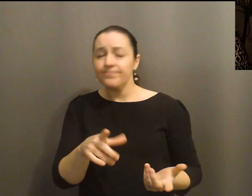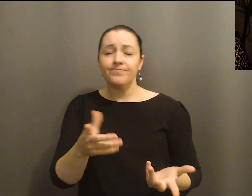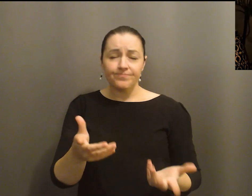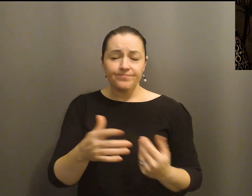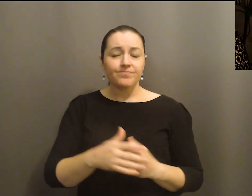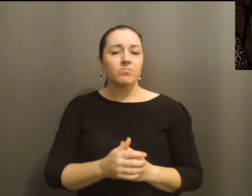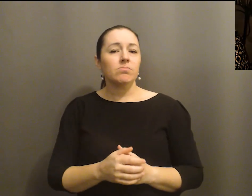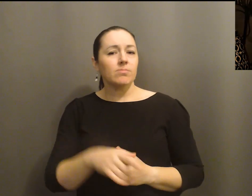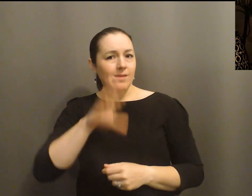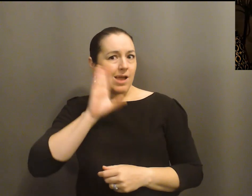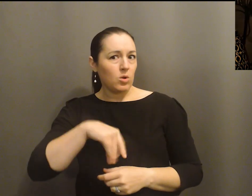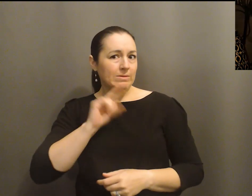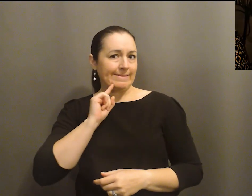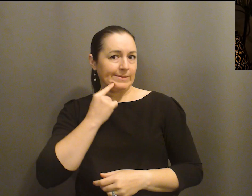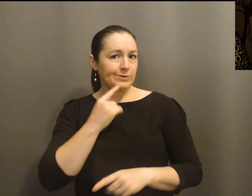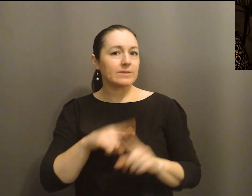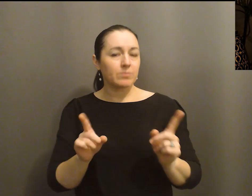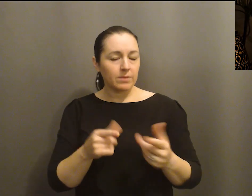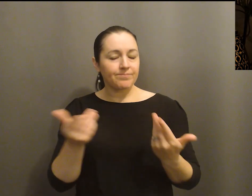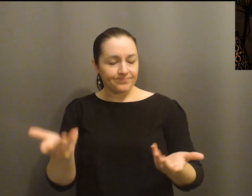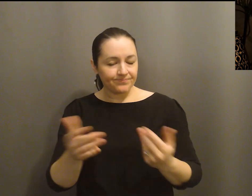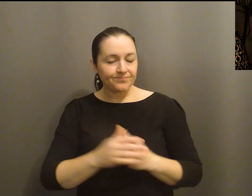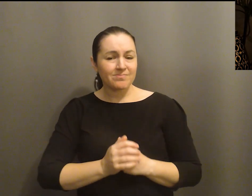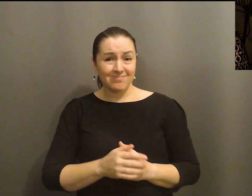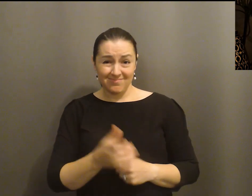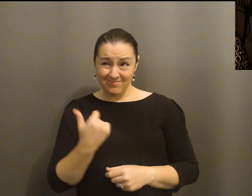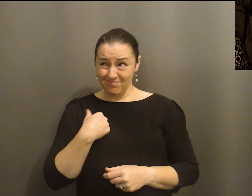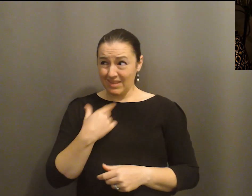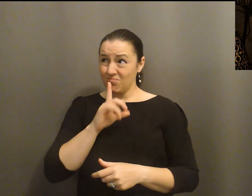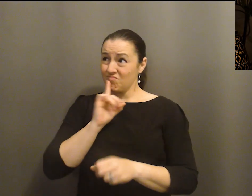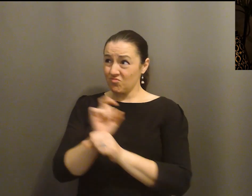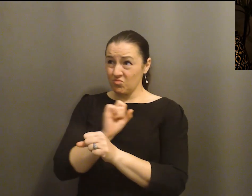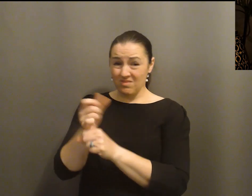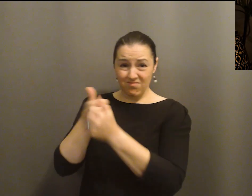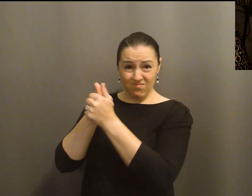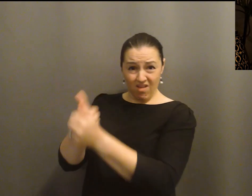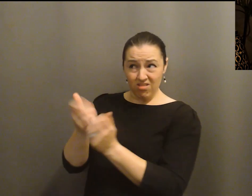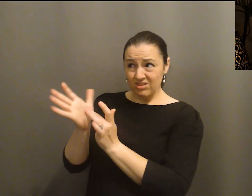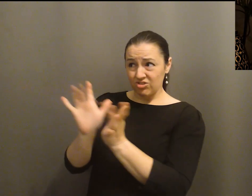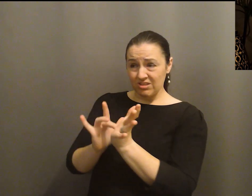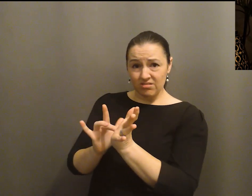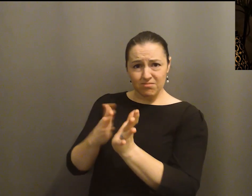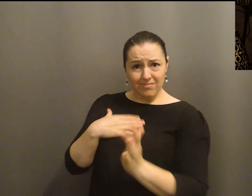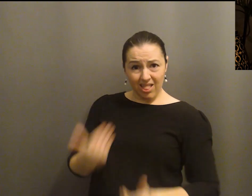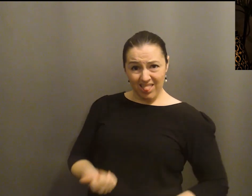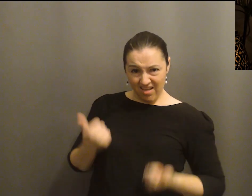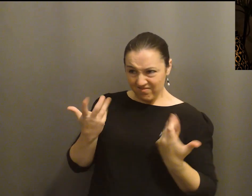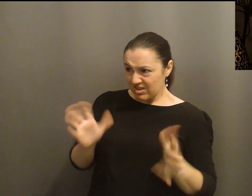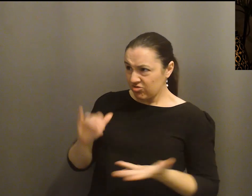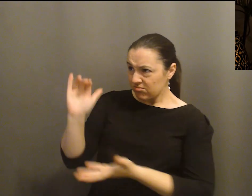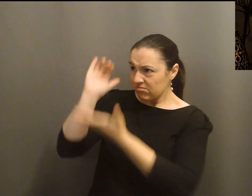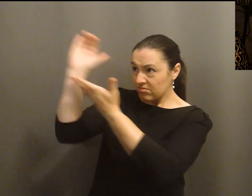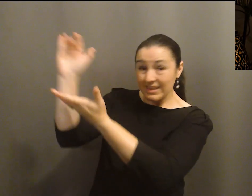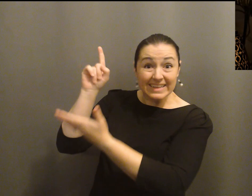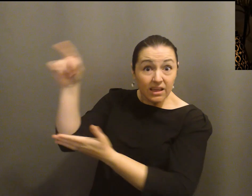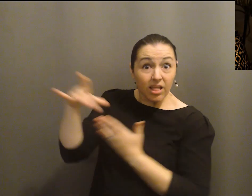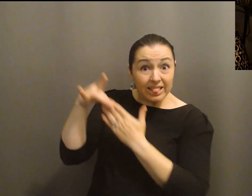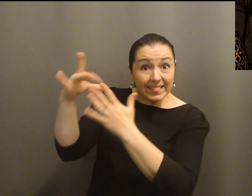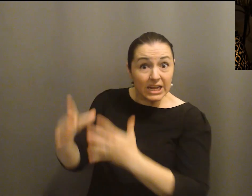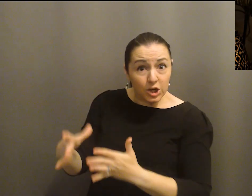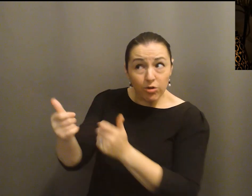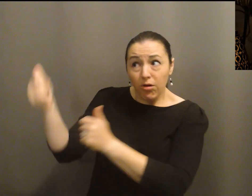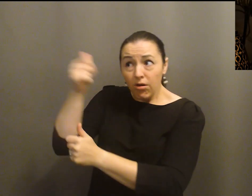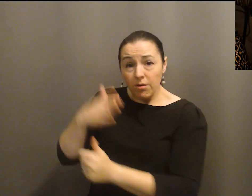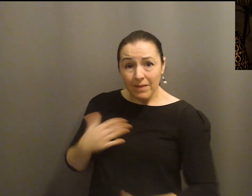this is going to sound intense But go with this for a second Am I really following Jesus? Have I truly given my life to Him? Is He the leader of my life?